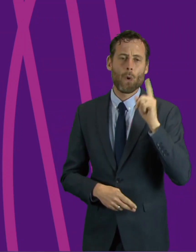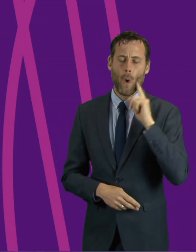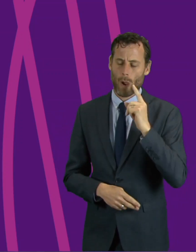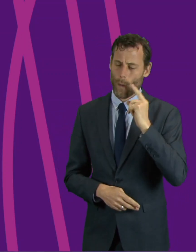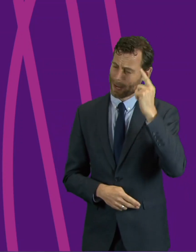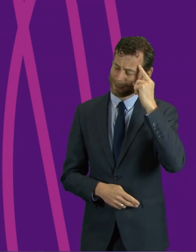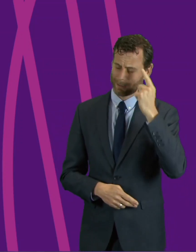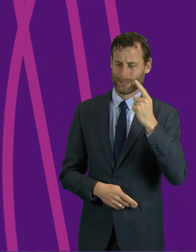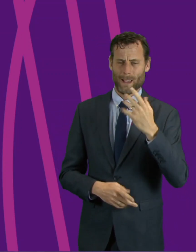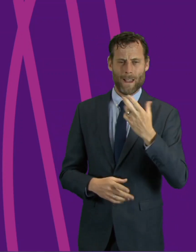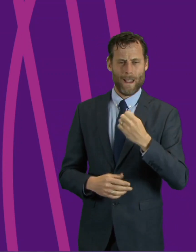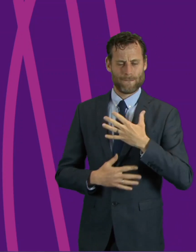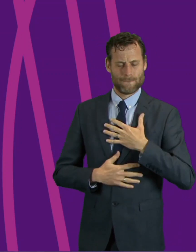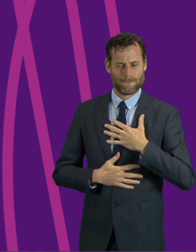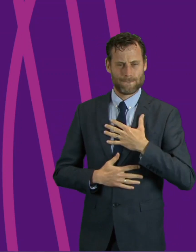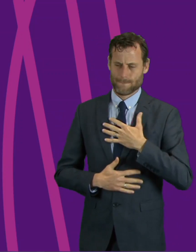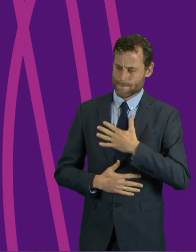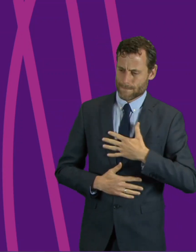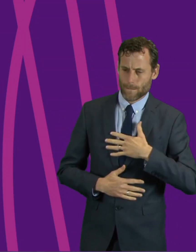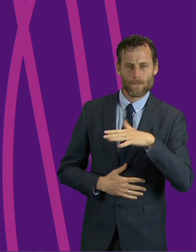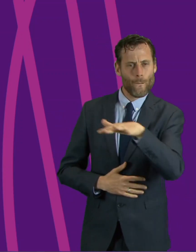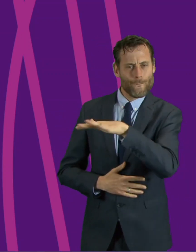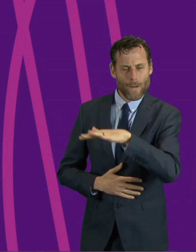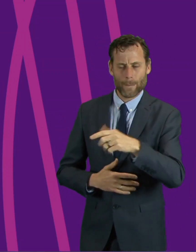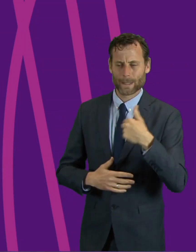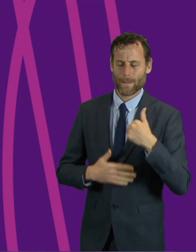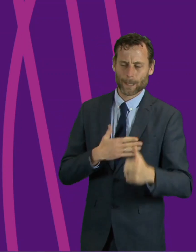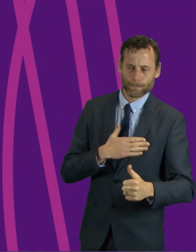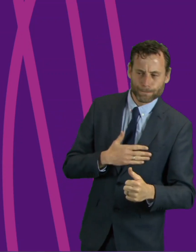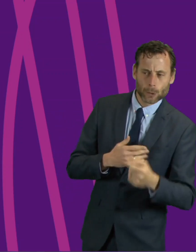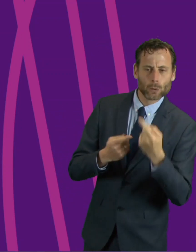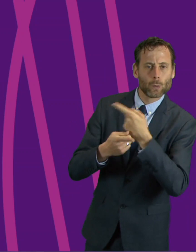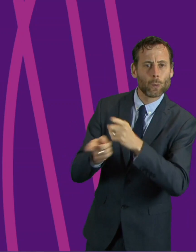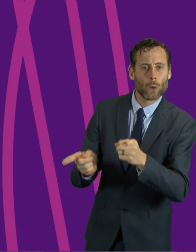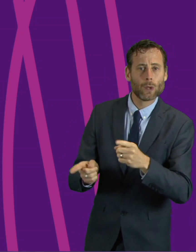I am acutely aware that trends in statistics in no way